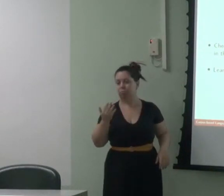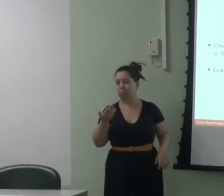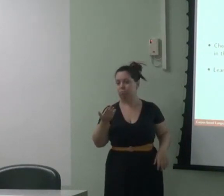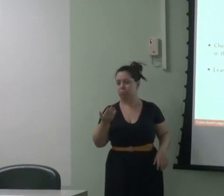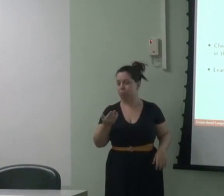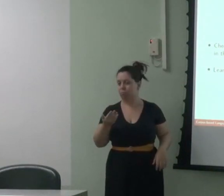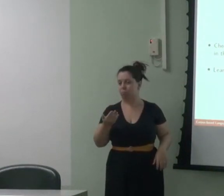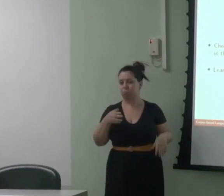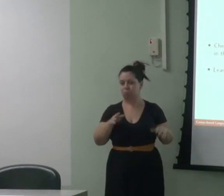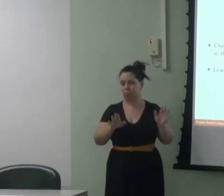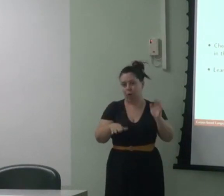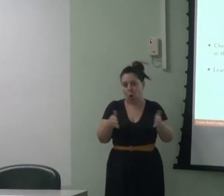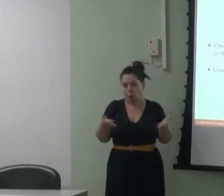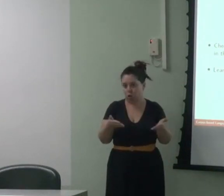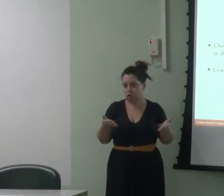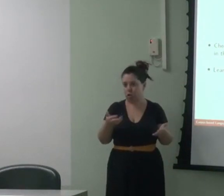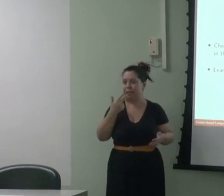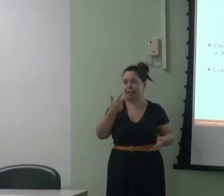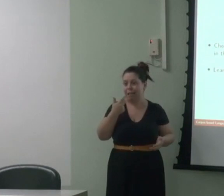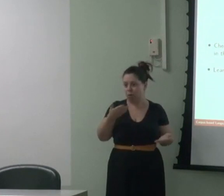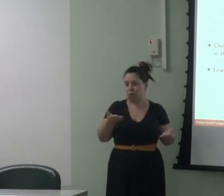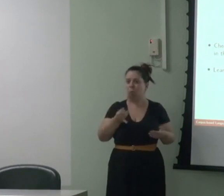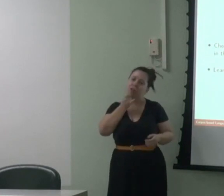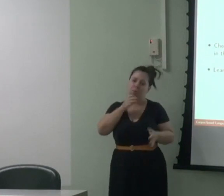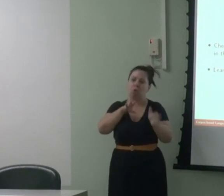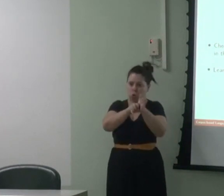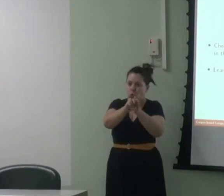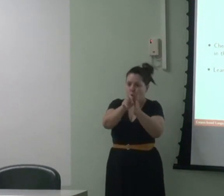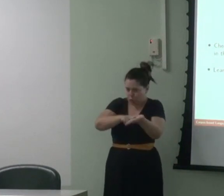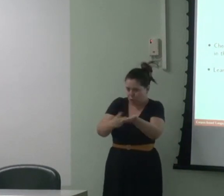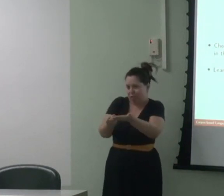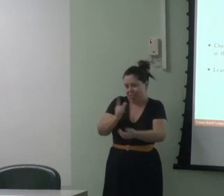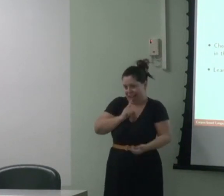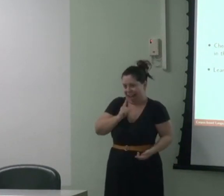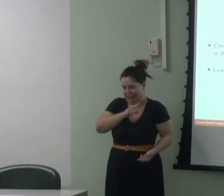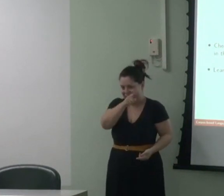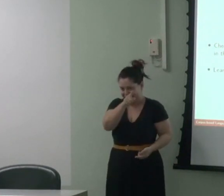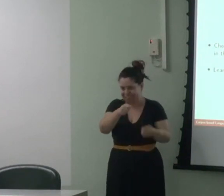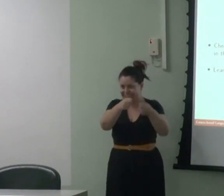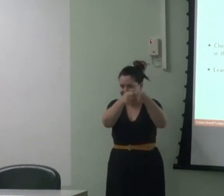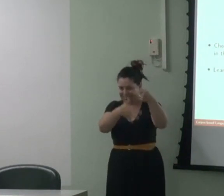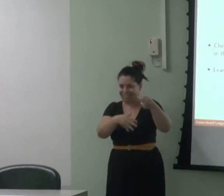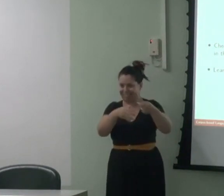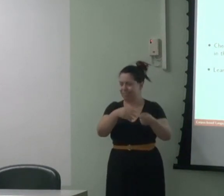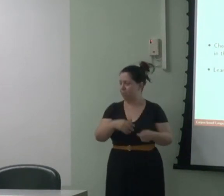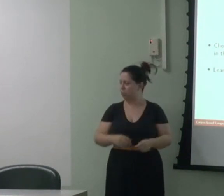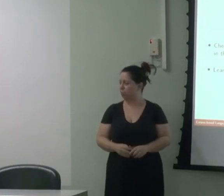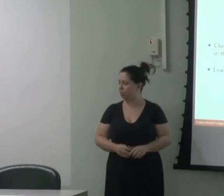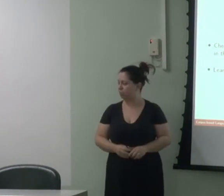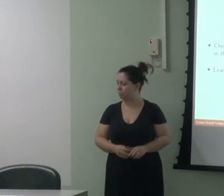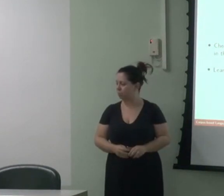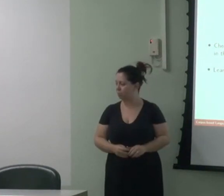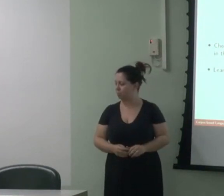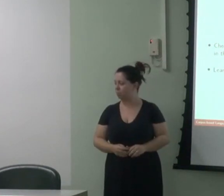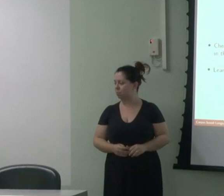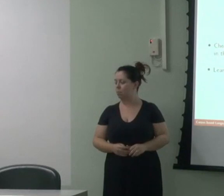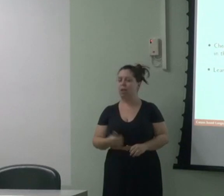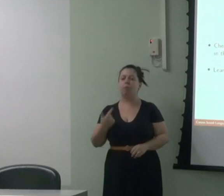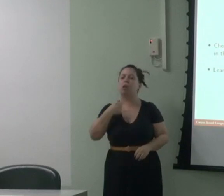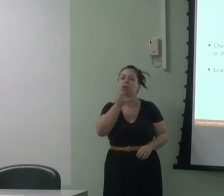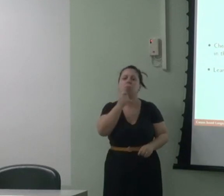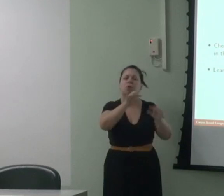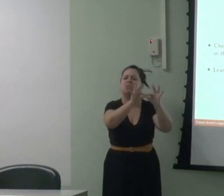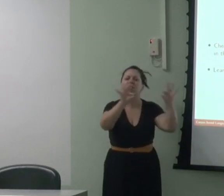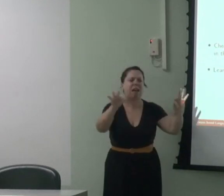many languages these days we have services like Google Translate, but then I will only learn what the whole sentence means,